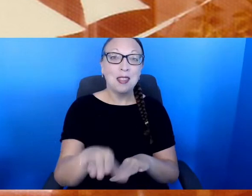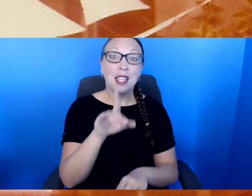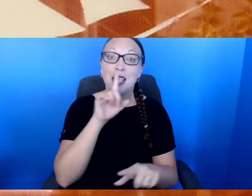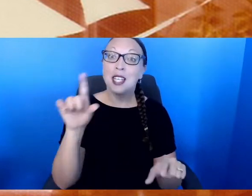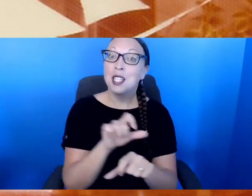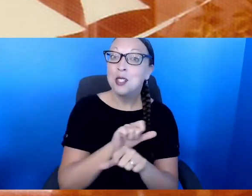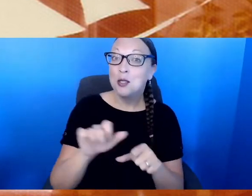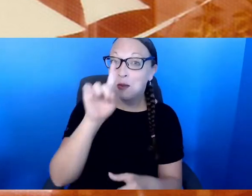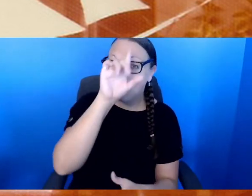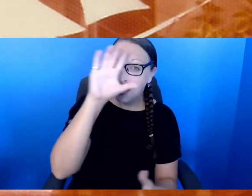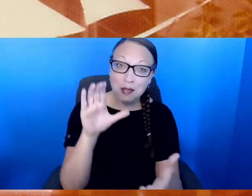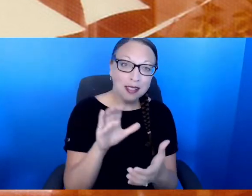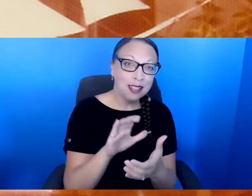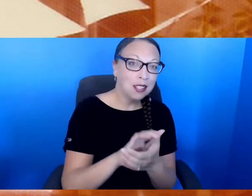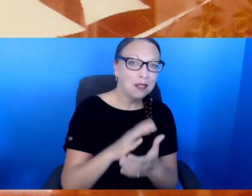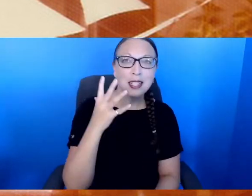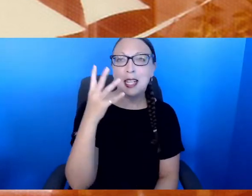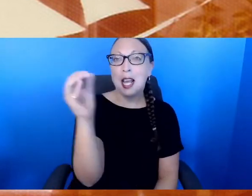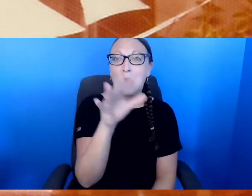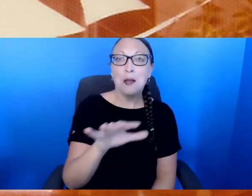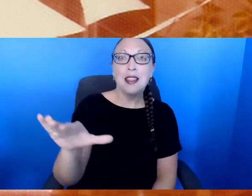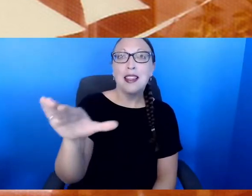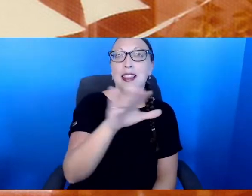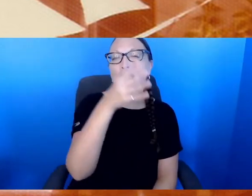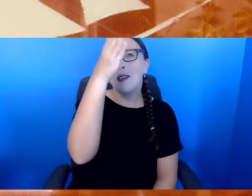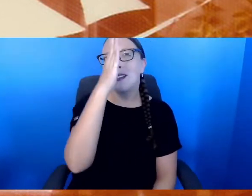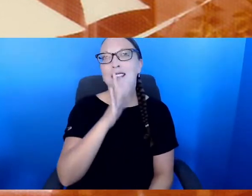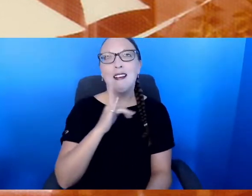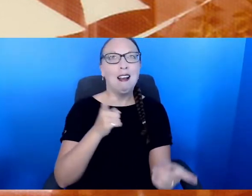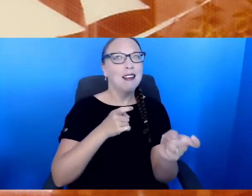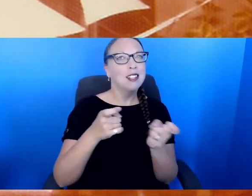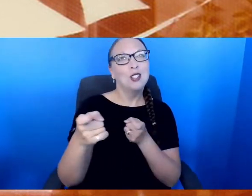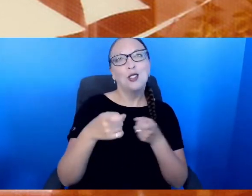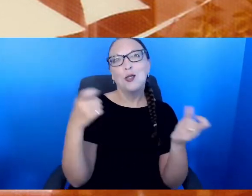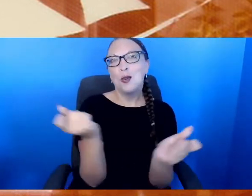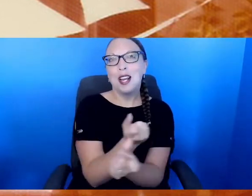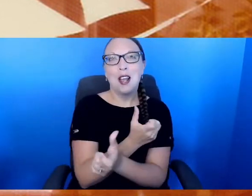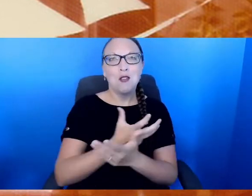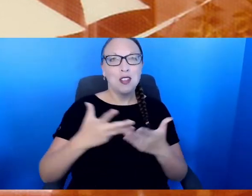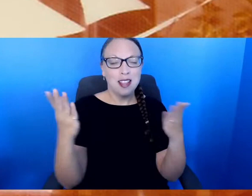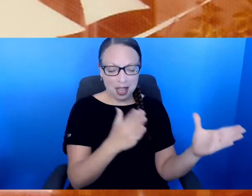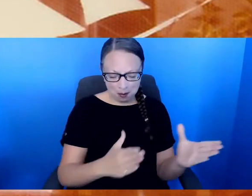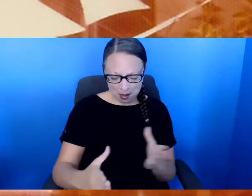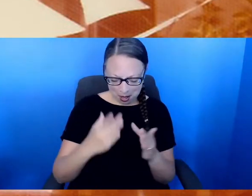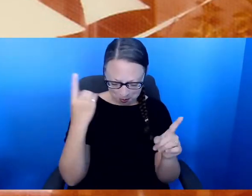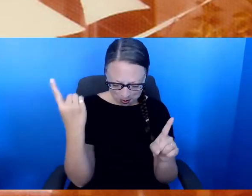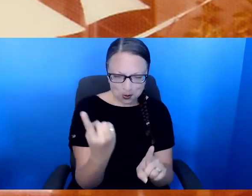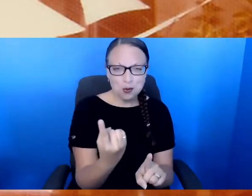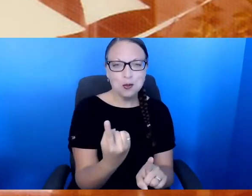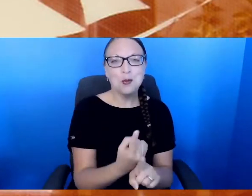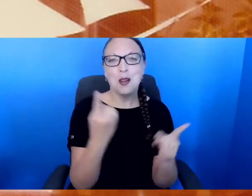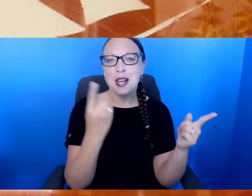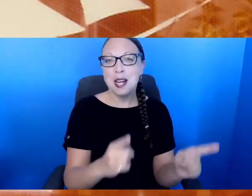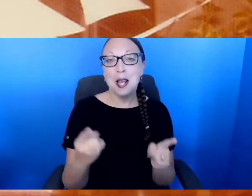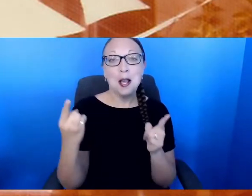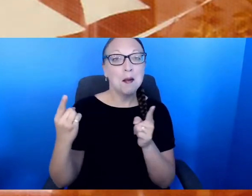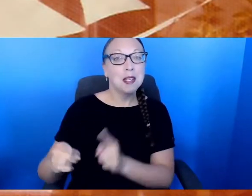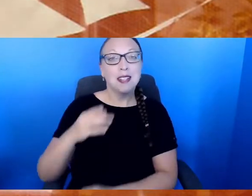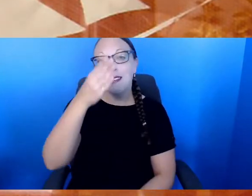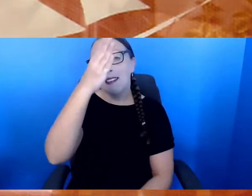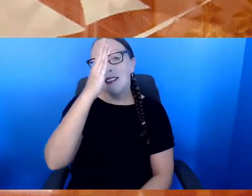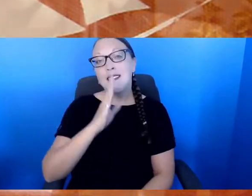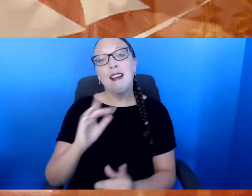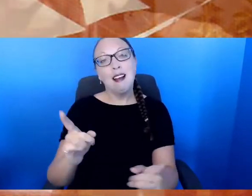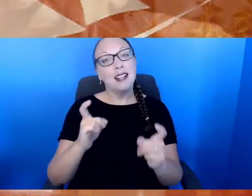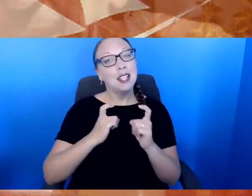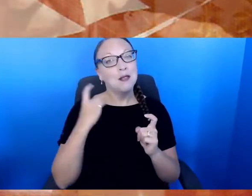And he deeply believed that though beyond our vision, the plan was unfolding as it should. He believed that God only